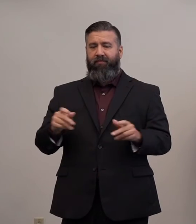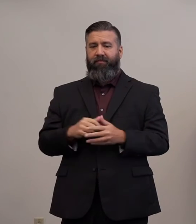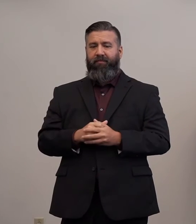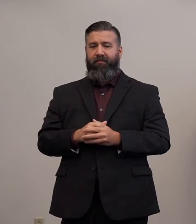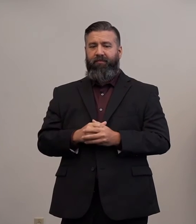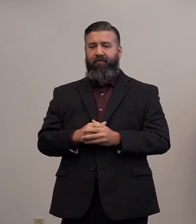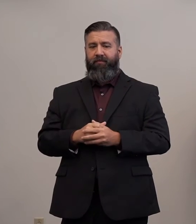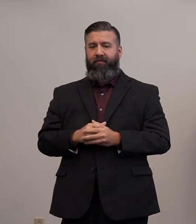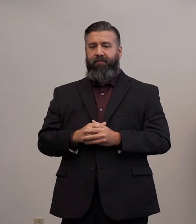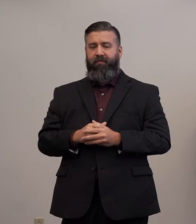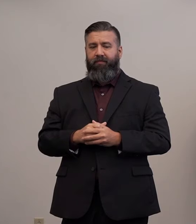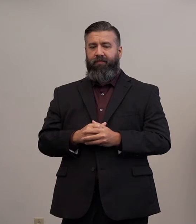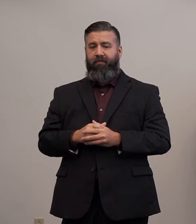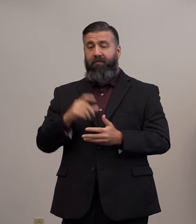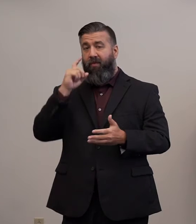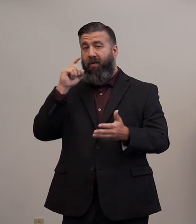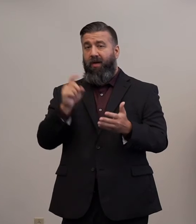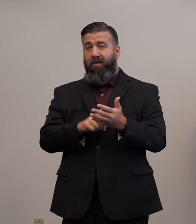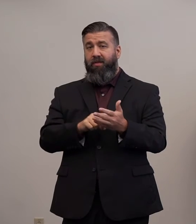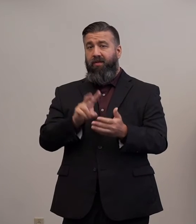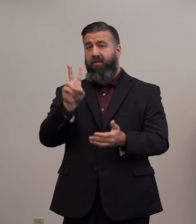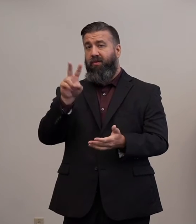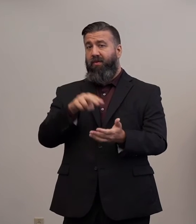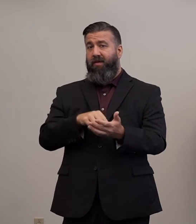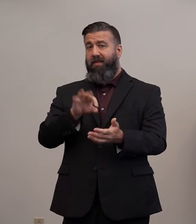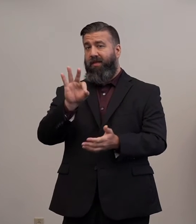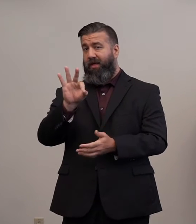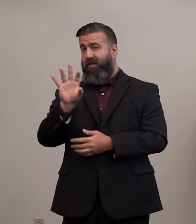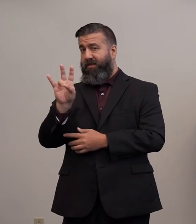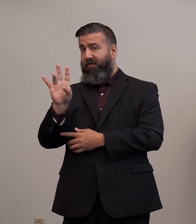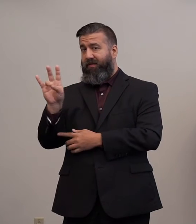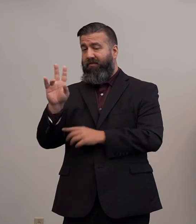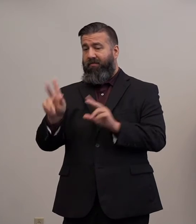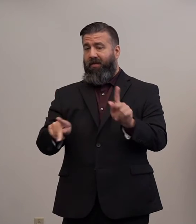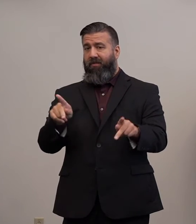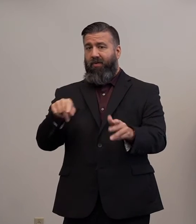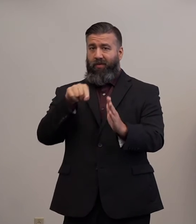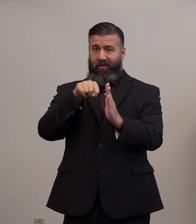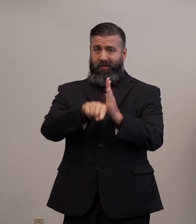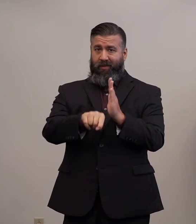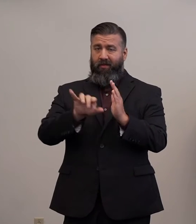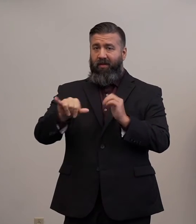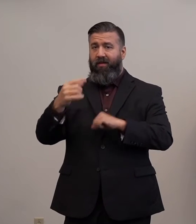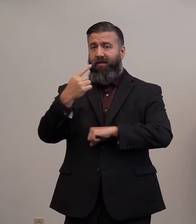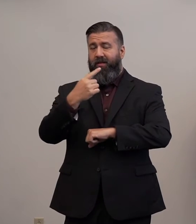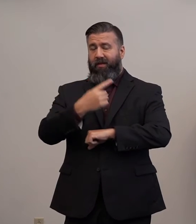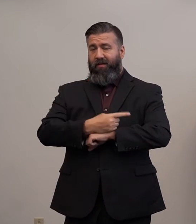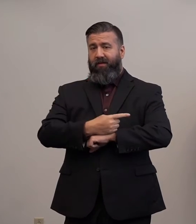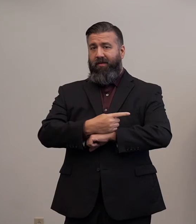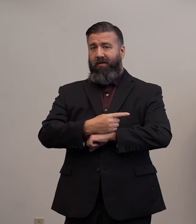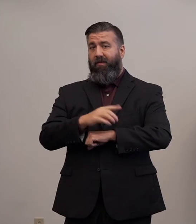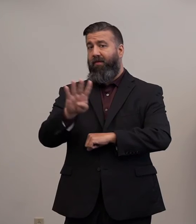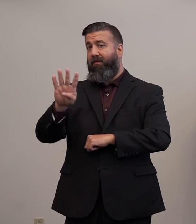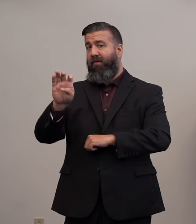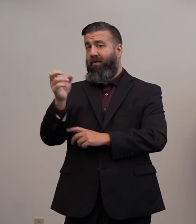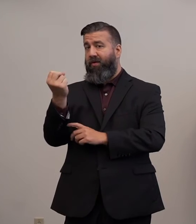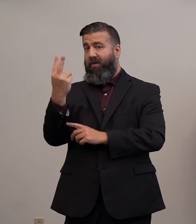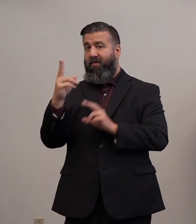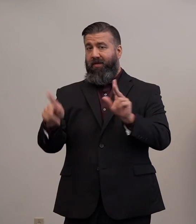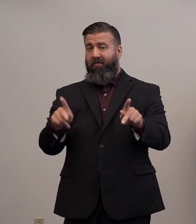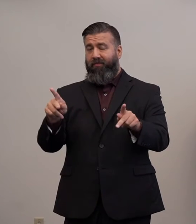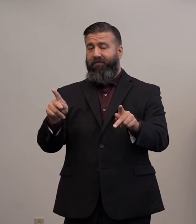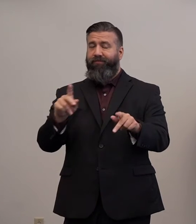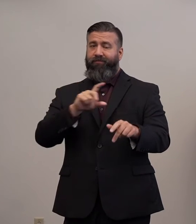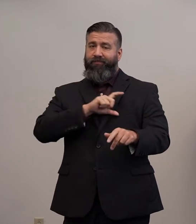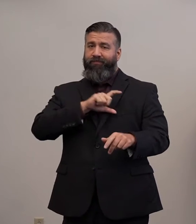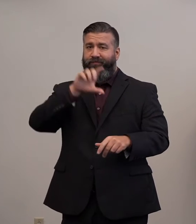Recognize the 2,977 people that were killed on that day, with 412 of them being first responders.